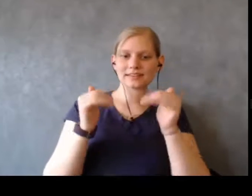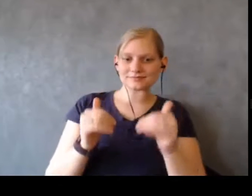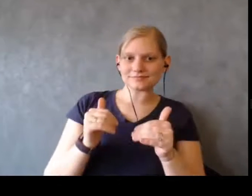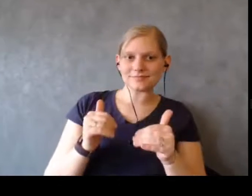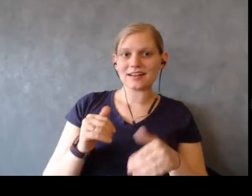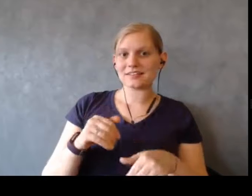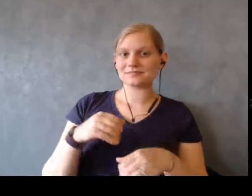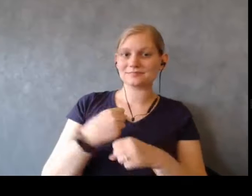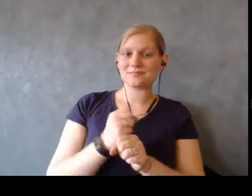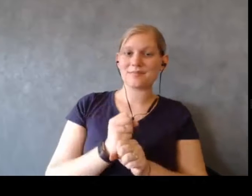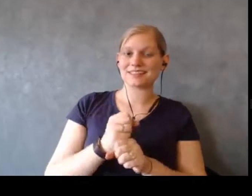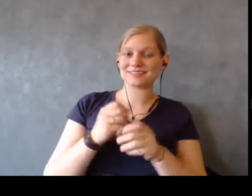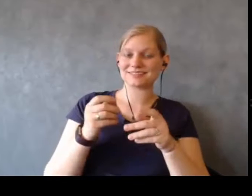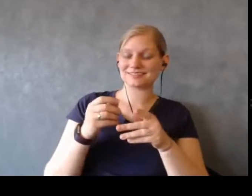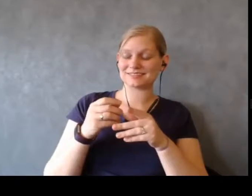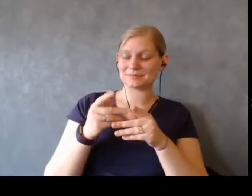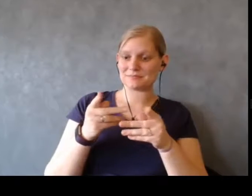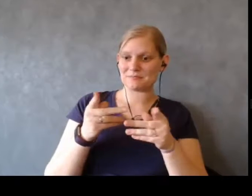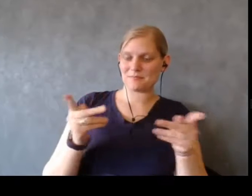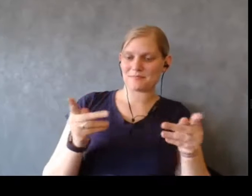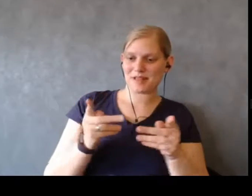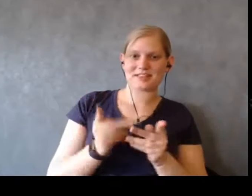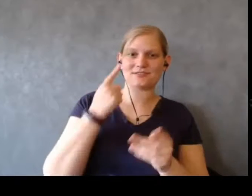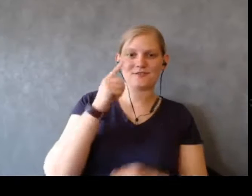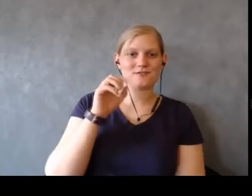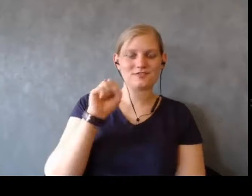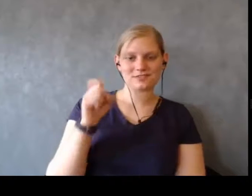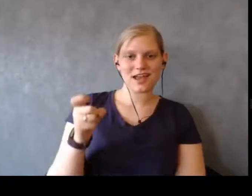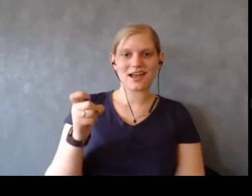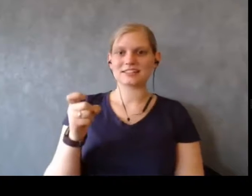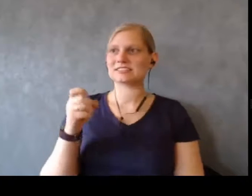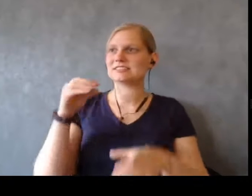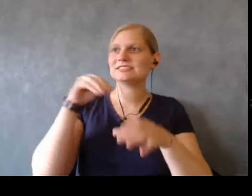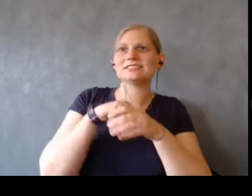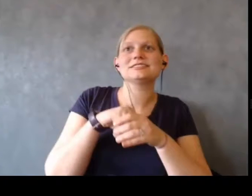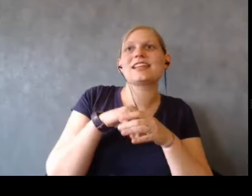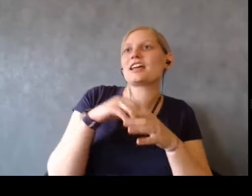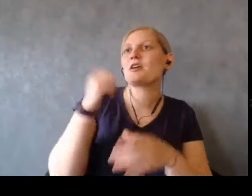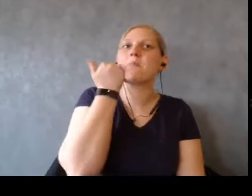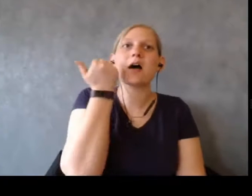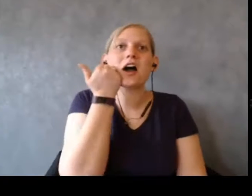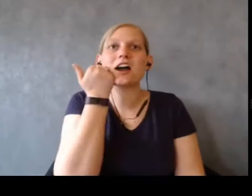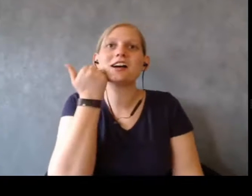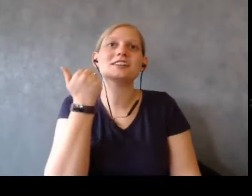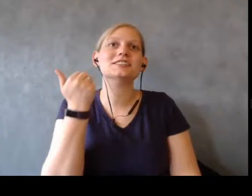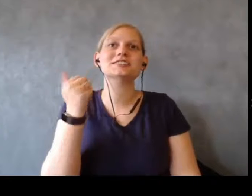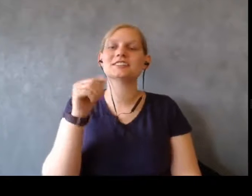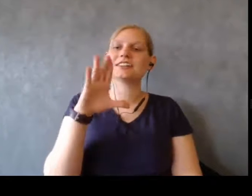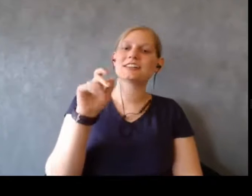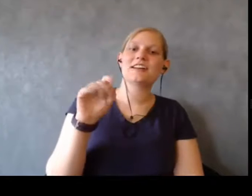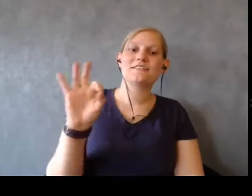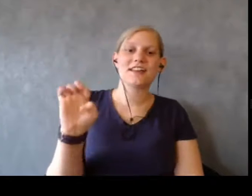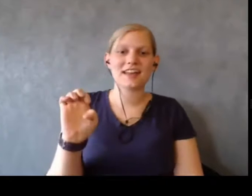that brings sex researchers into the community, into bars and cafes. A local restaurant sometimes gets cheeky with their menu